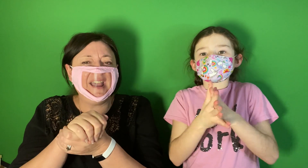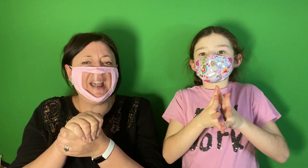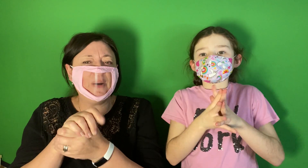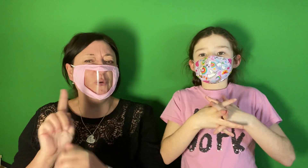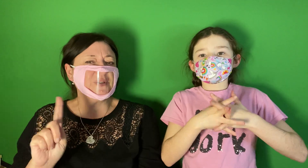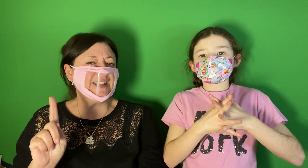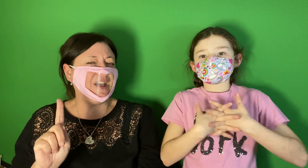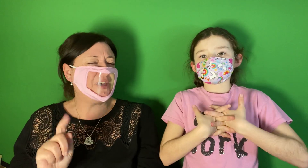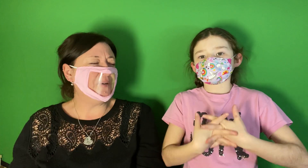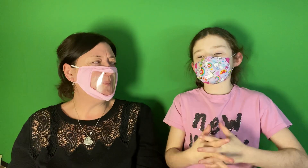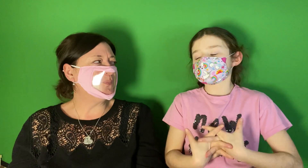And what was the other?